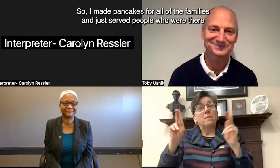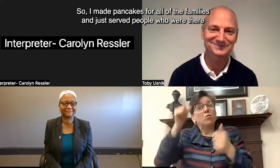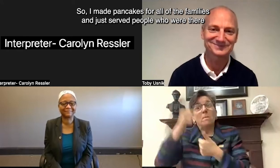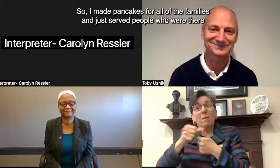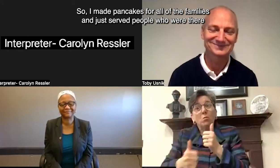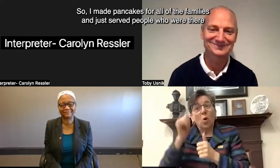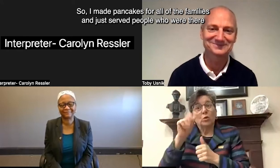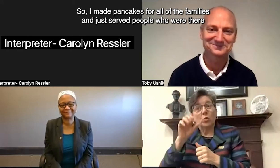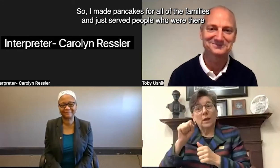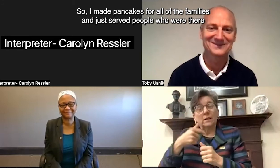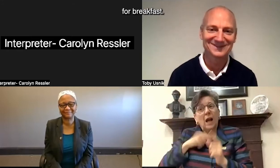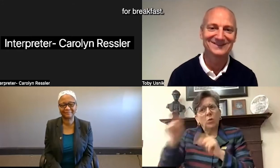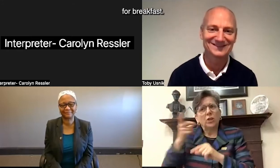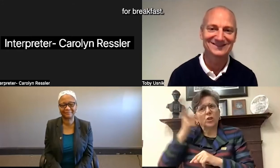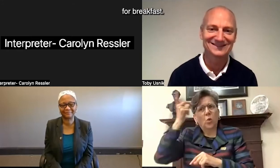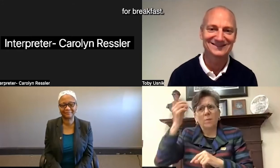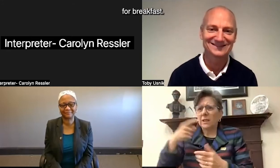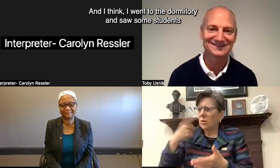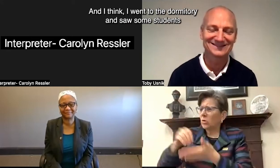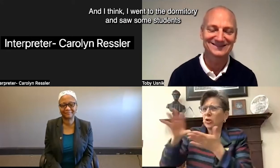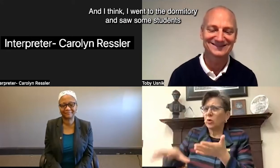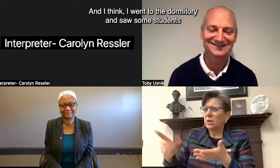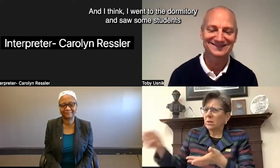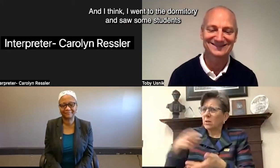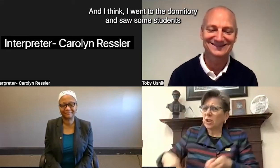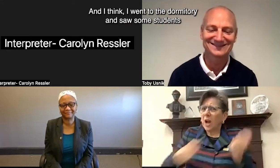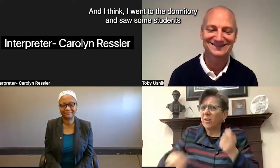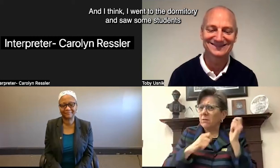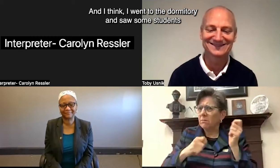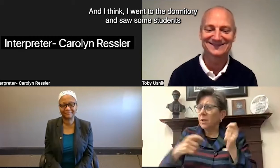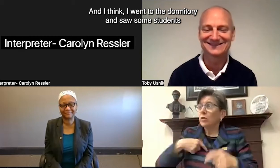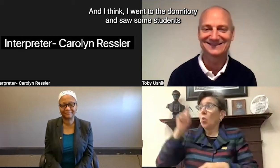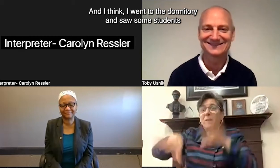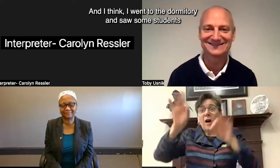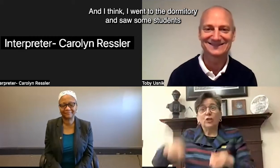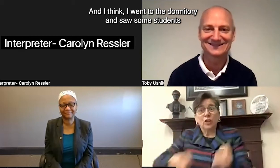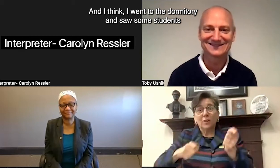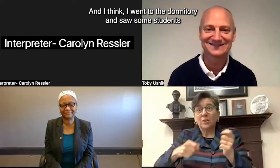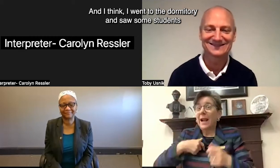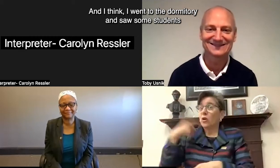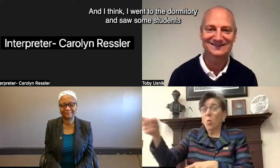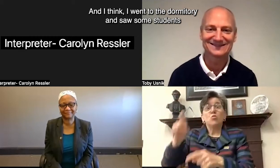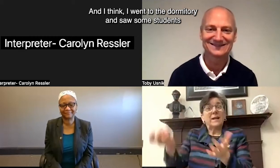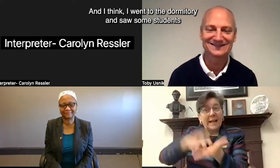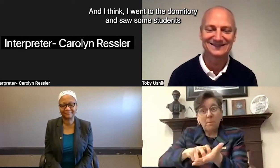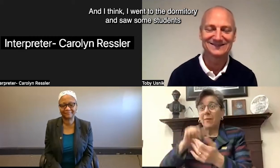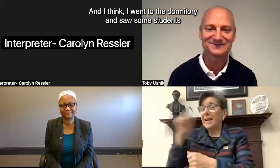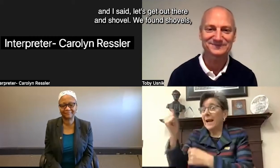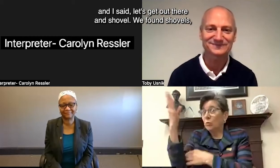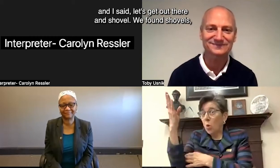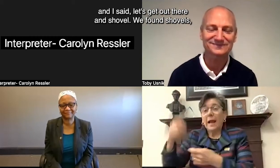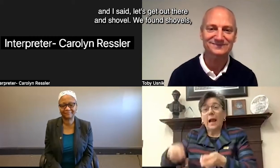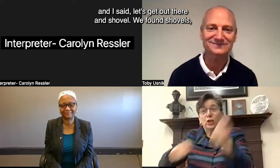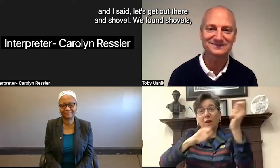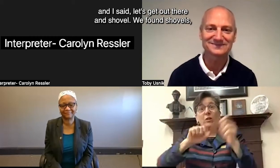for breakfast. And I think I went to the dormitory and saw some students, and I said, let's get out there and shovel. We found